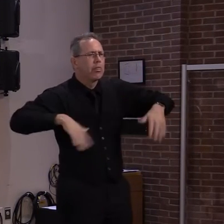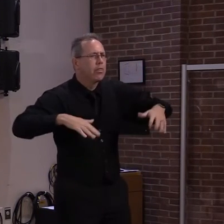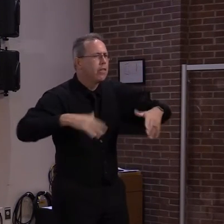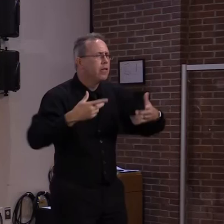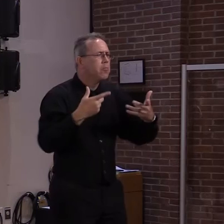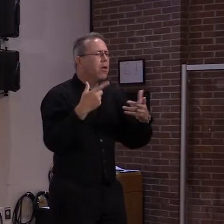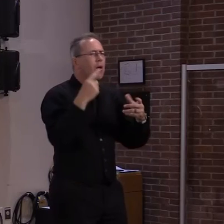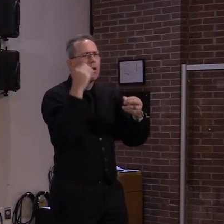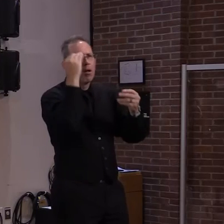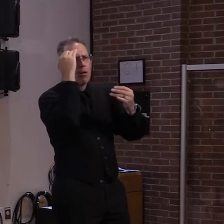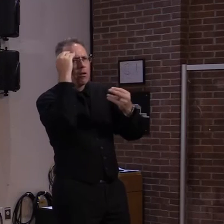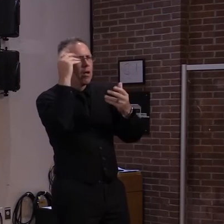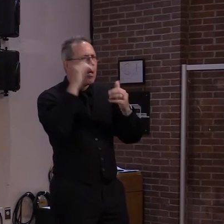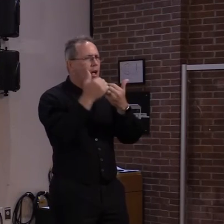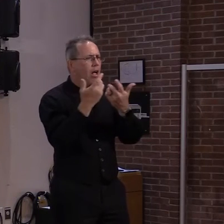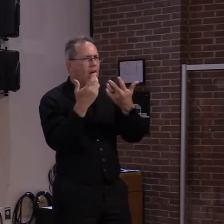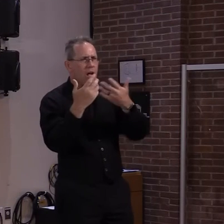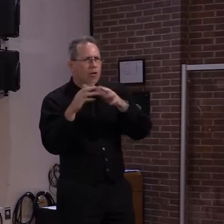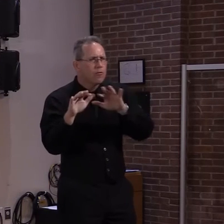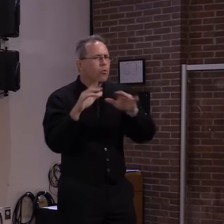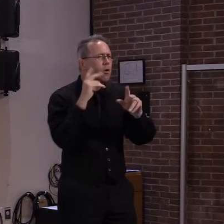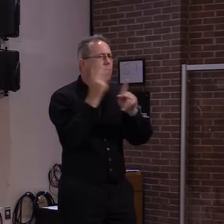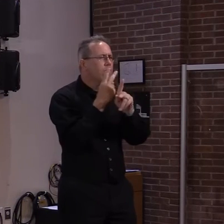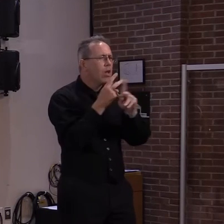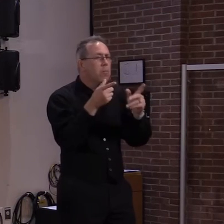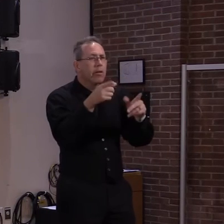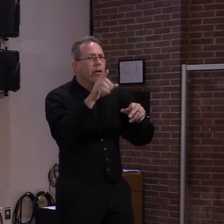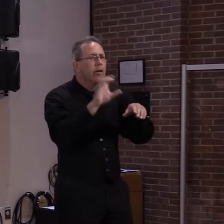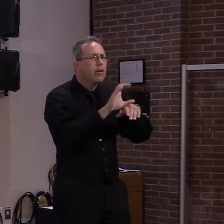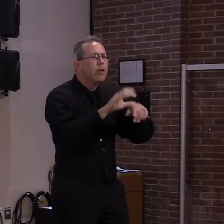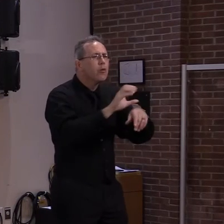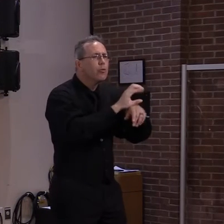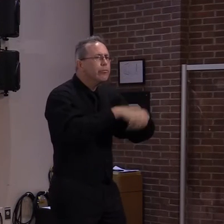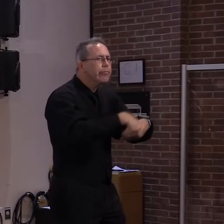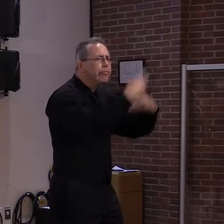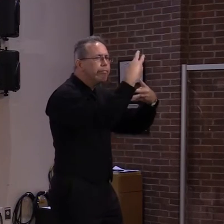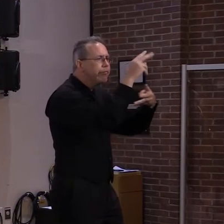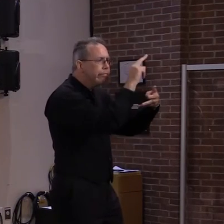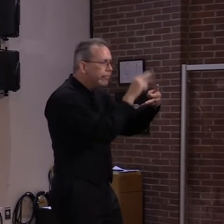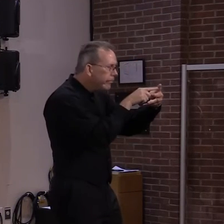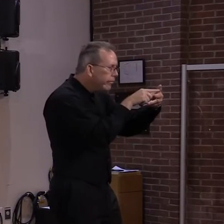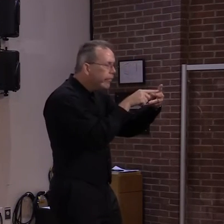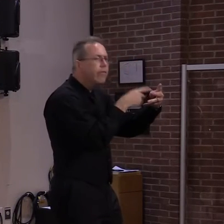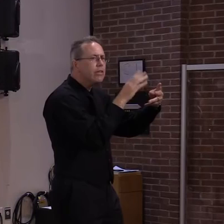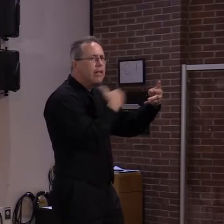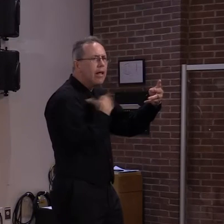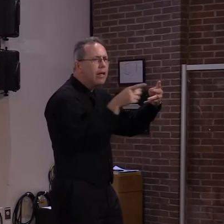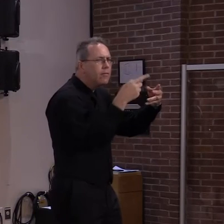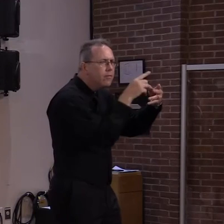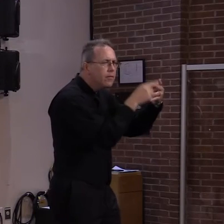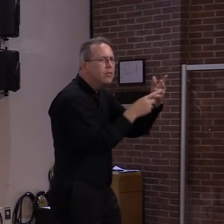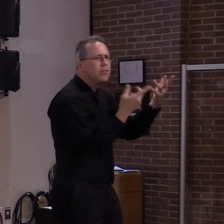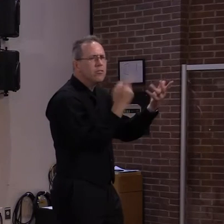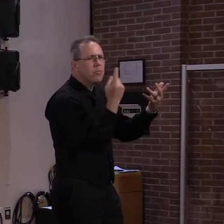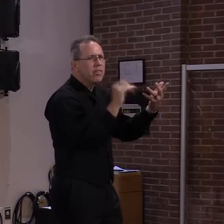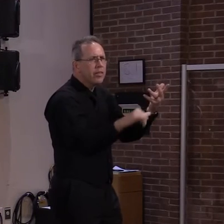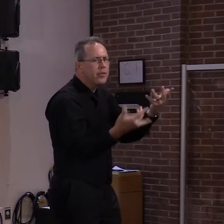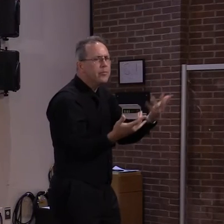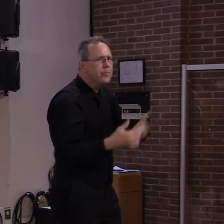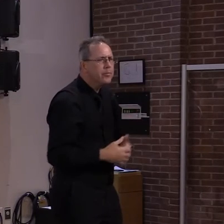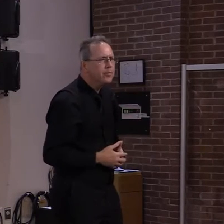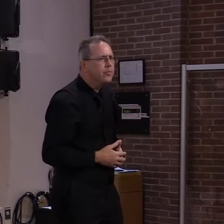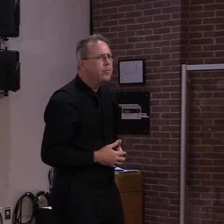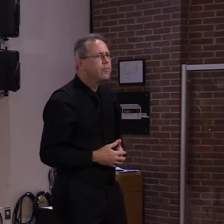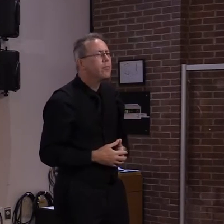see what type of documentation they're going to be requiring. But for ours, it will be self-attesting